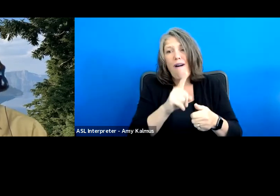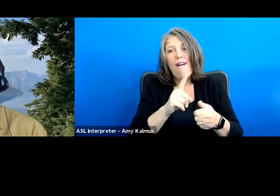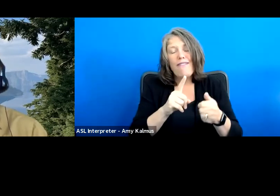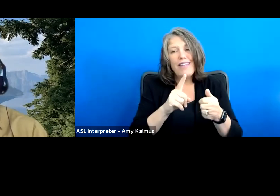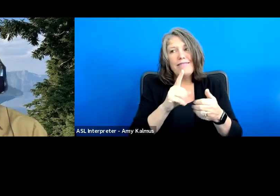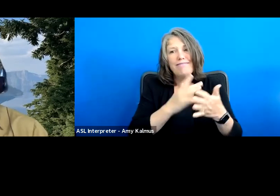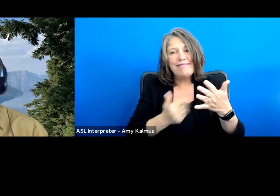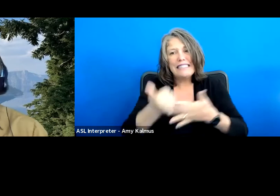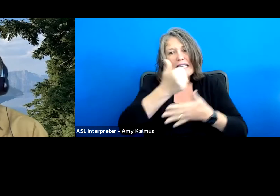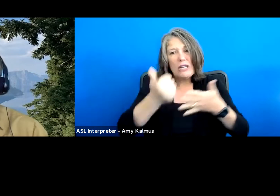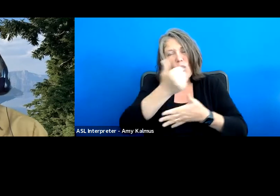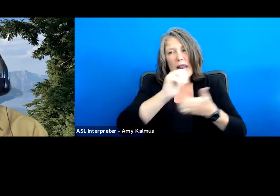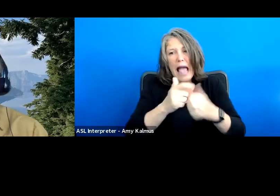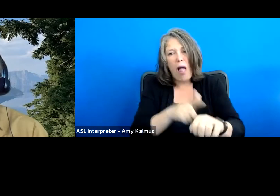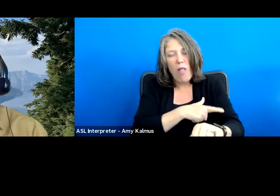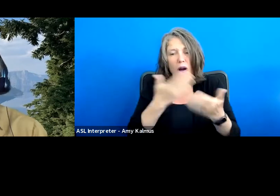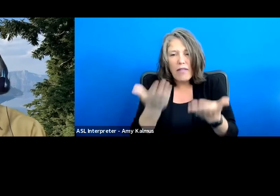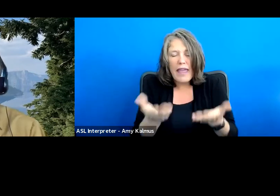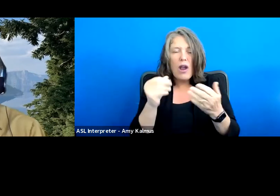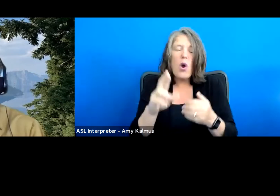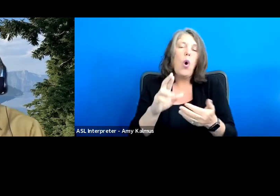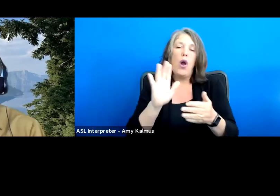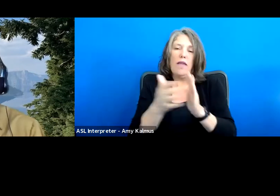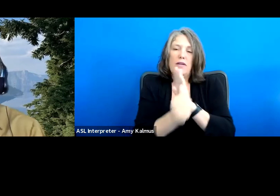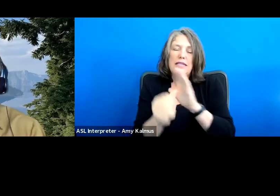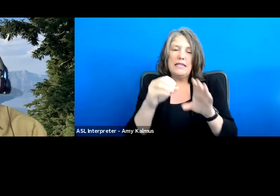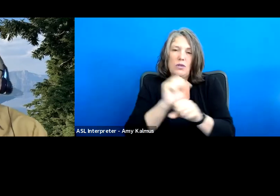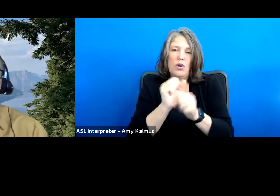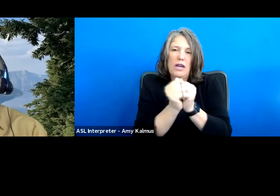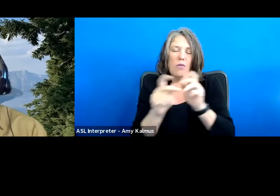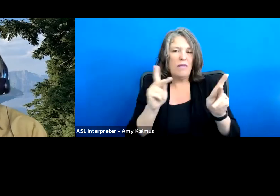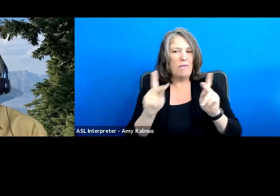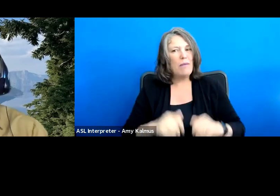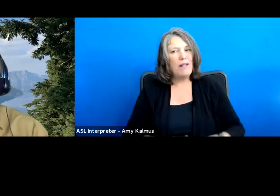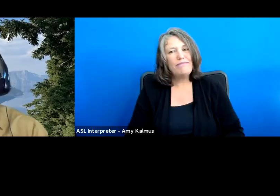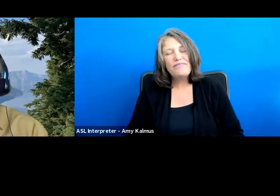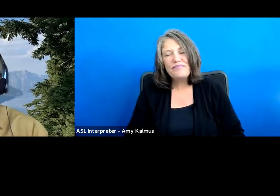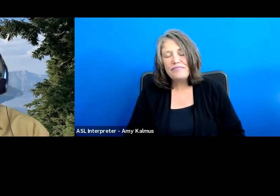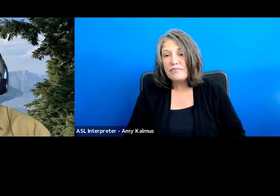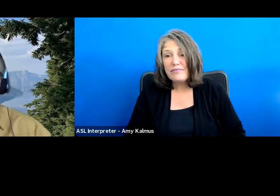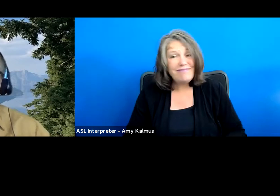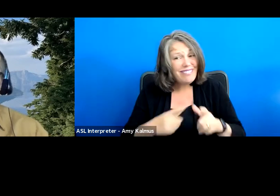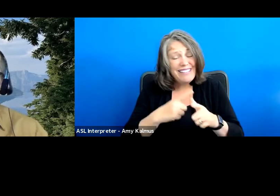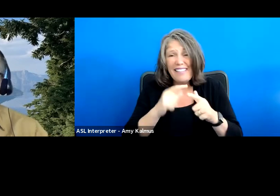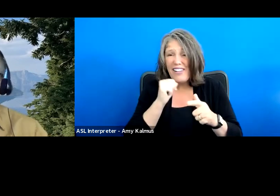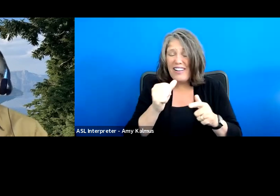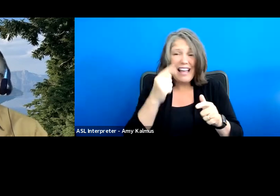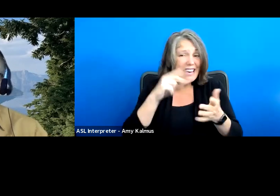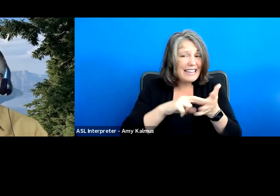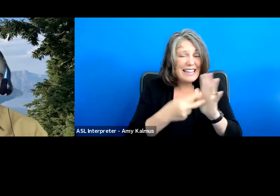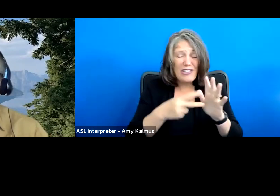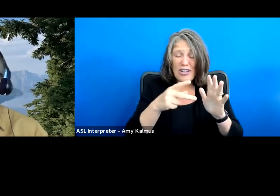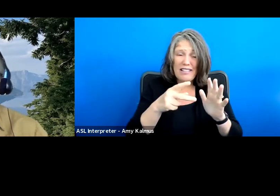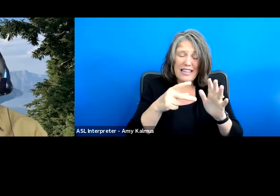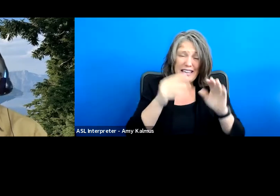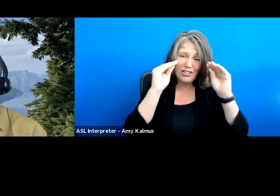or they just are, or their skills in working with people. Then they're not intentionally taught the other skills they